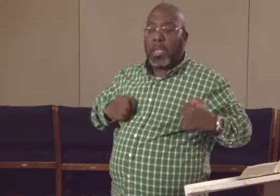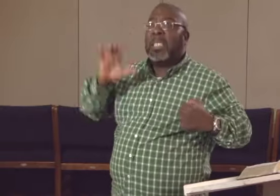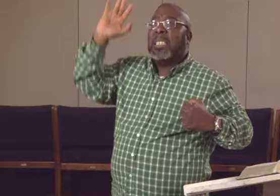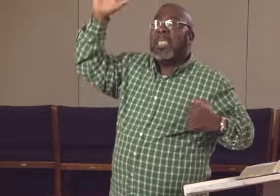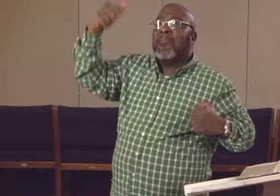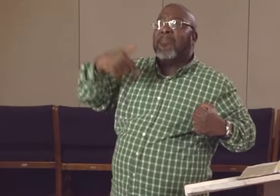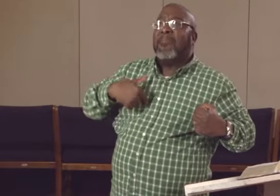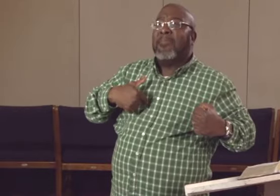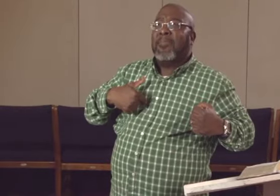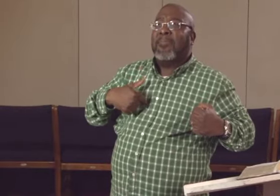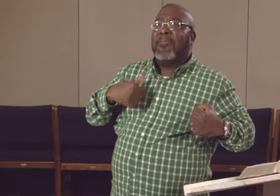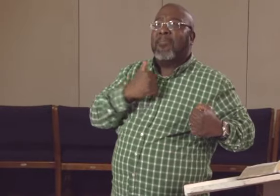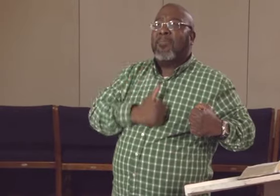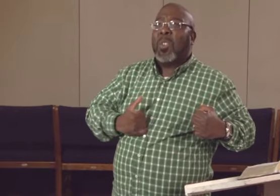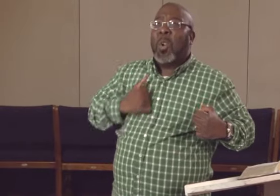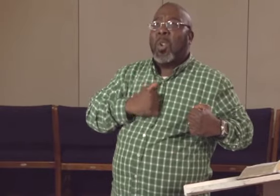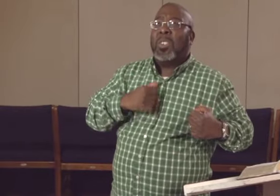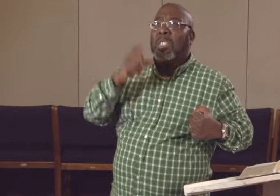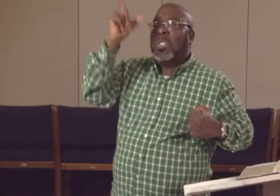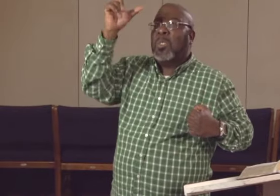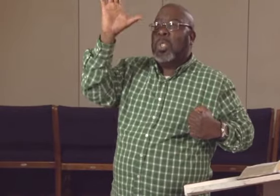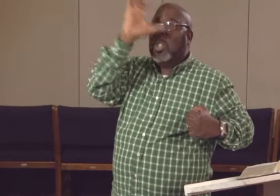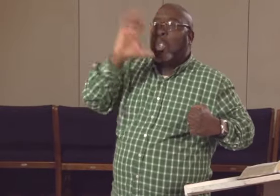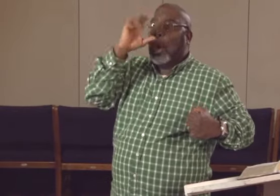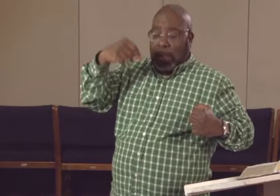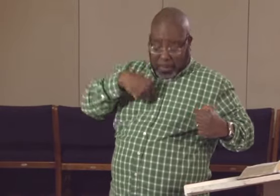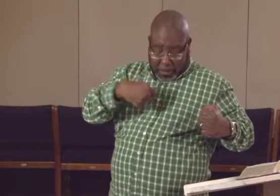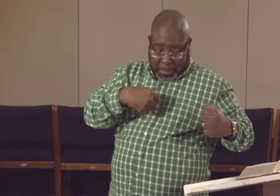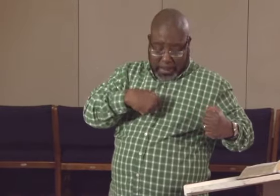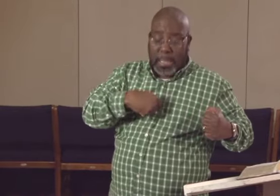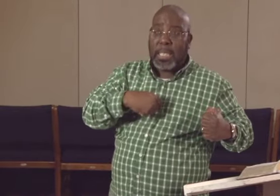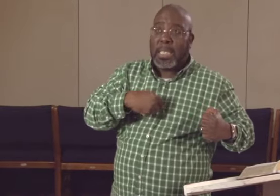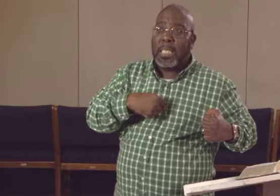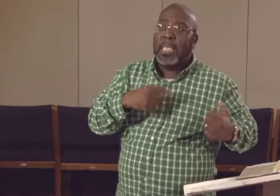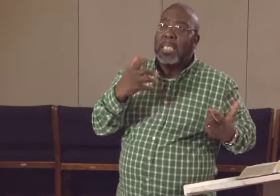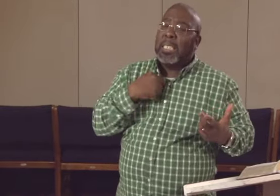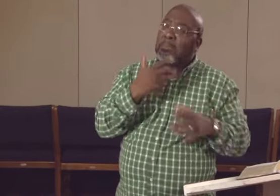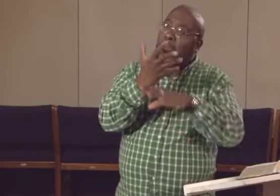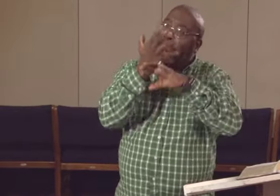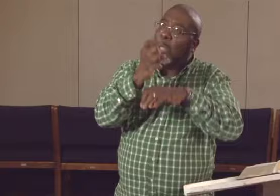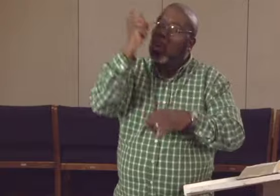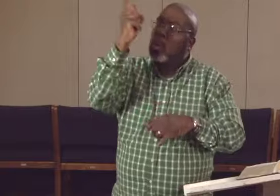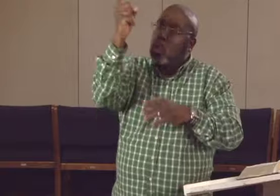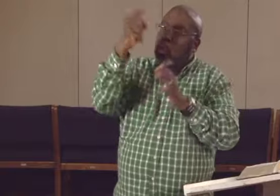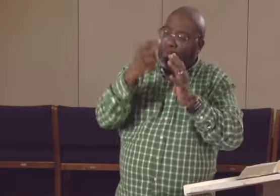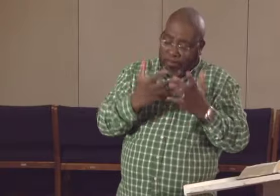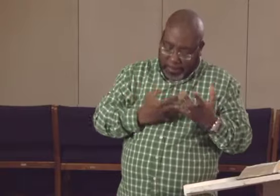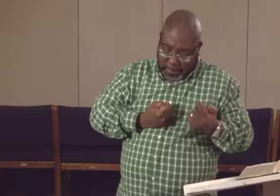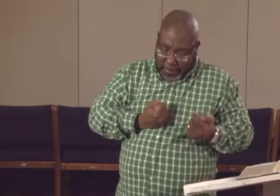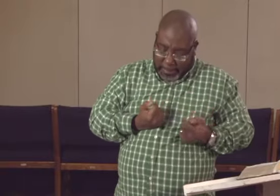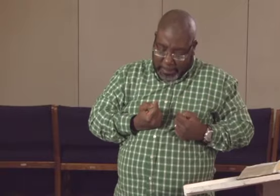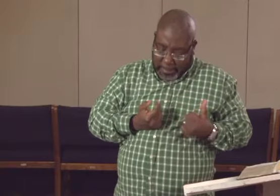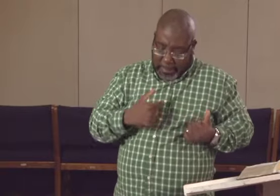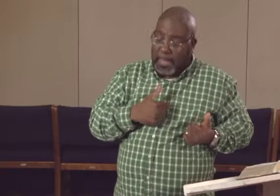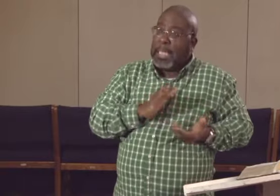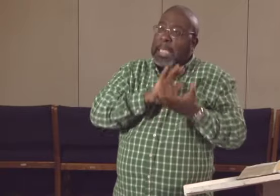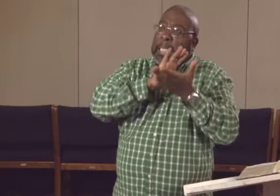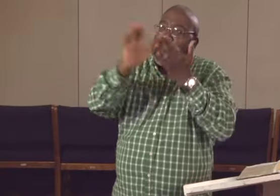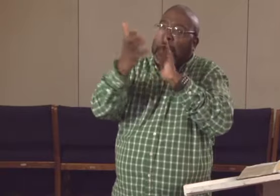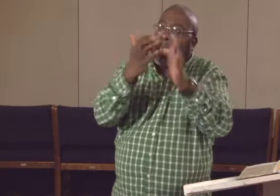We need to also open our hearts. We need to tell God, "God, I'm sorry. Keep searching my heart, and whatever wicked